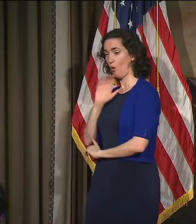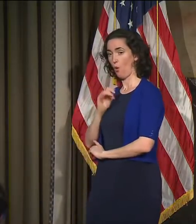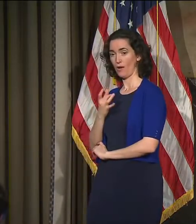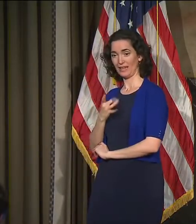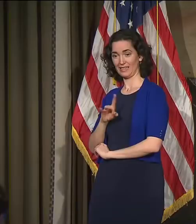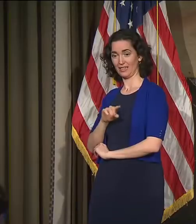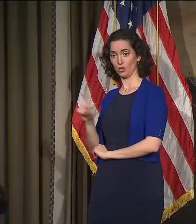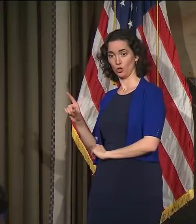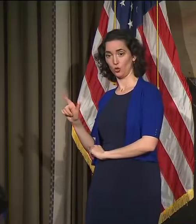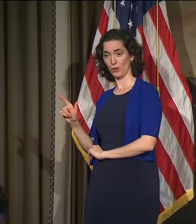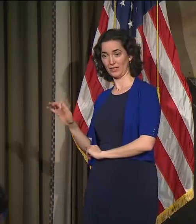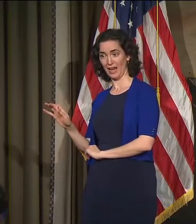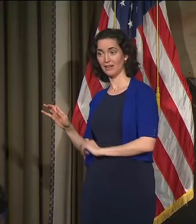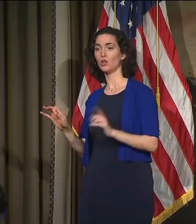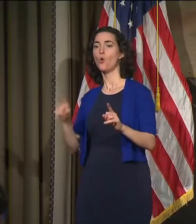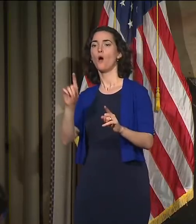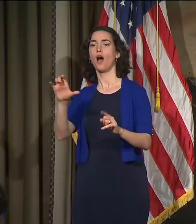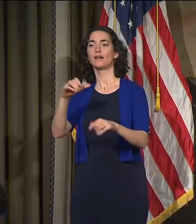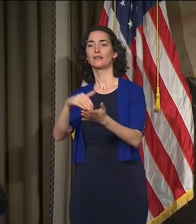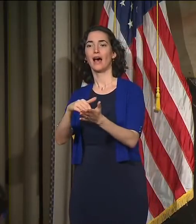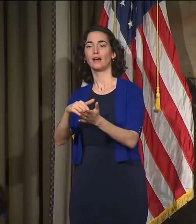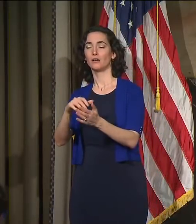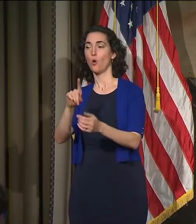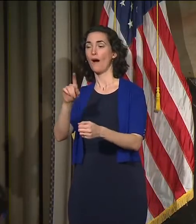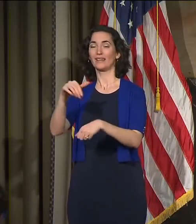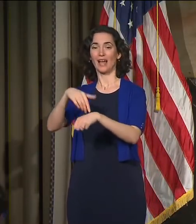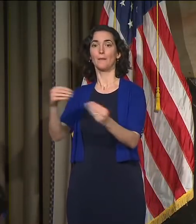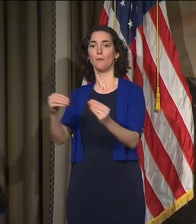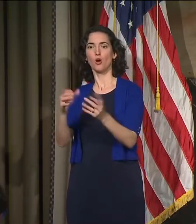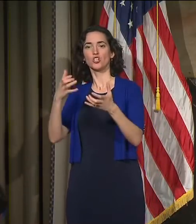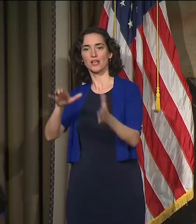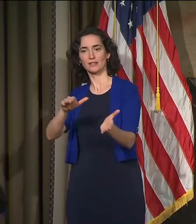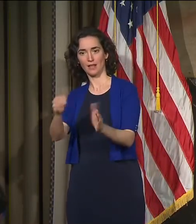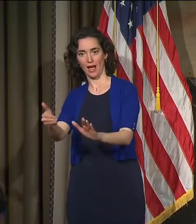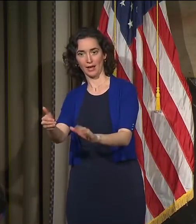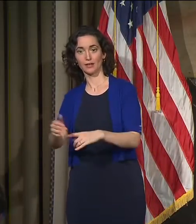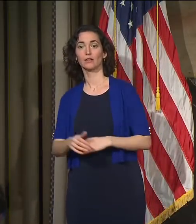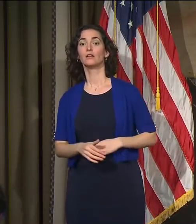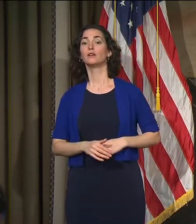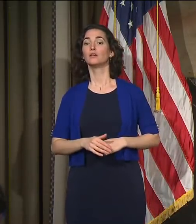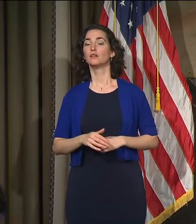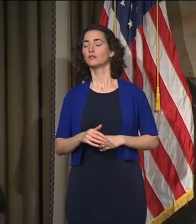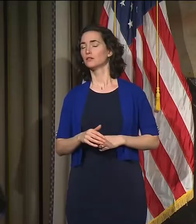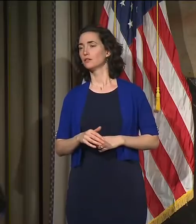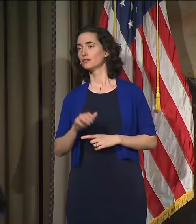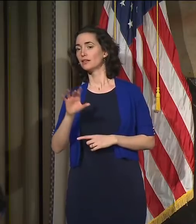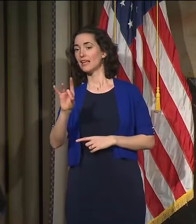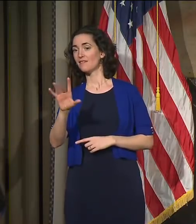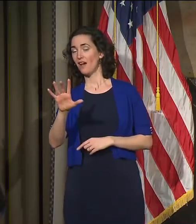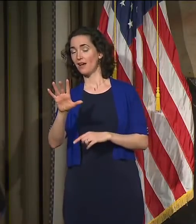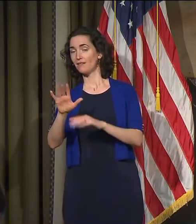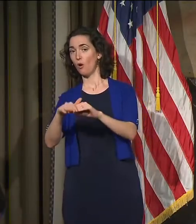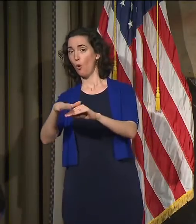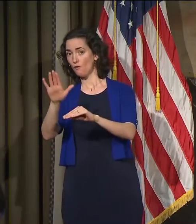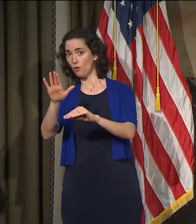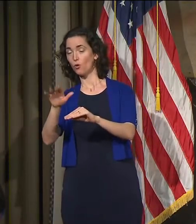who are 18 to 29. And finally, those who are 85 and older are 667